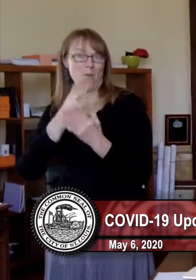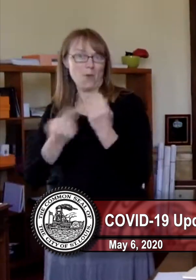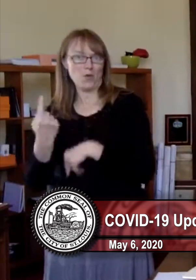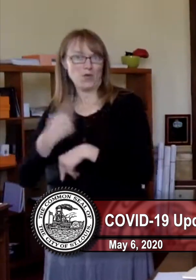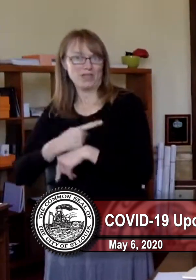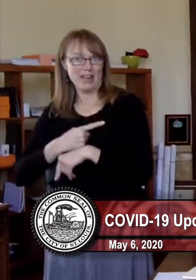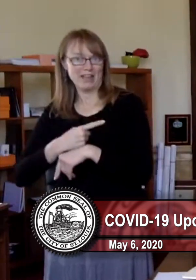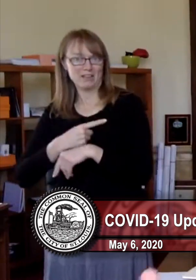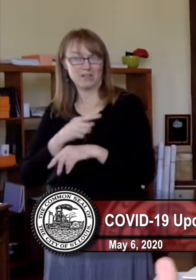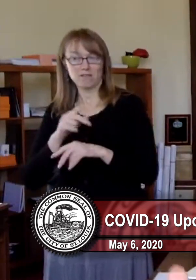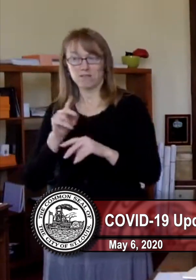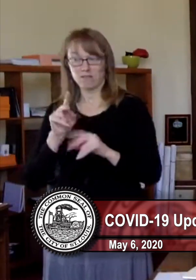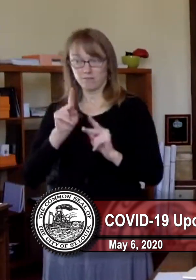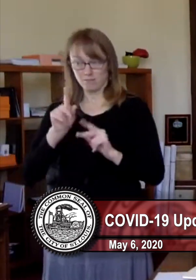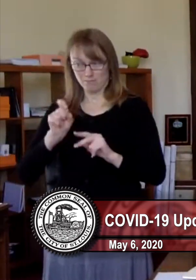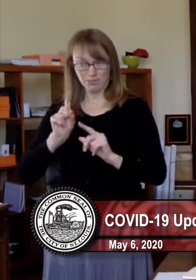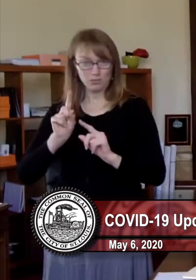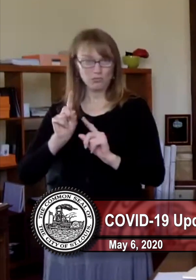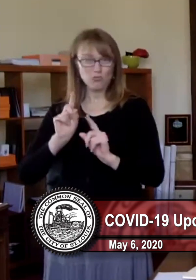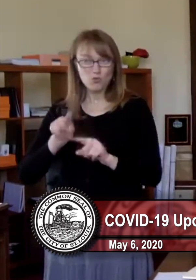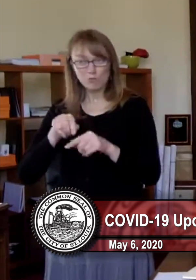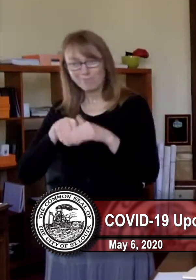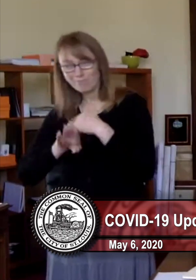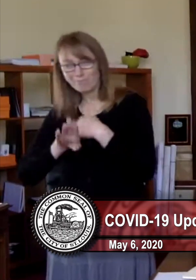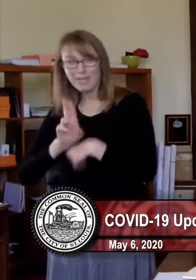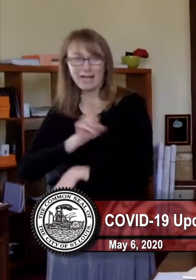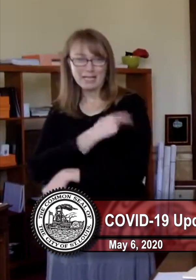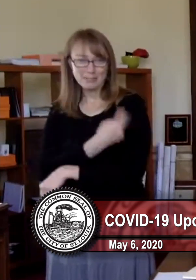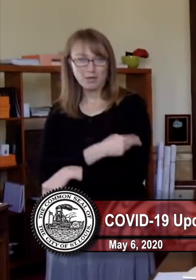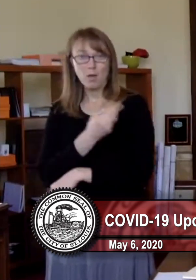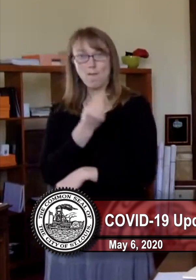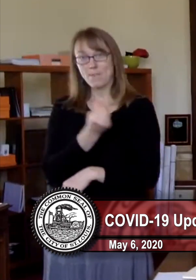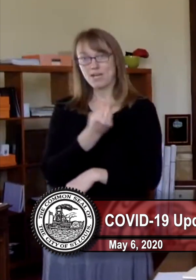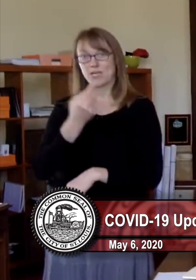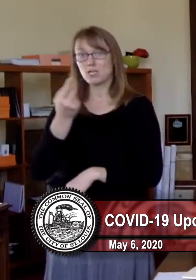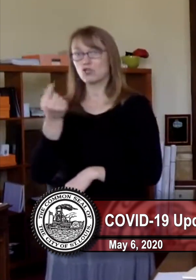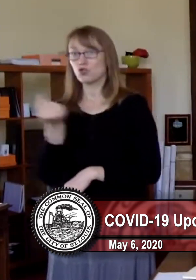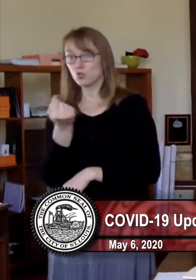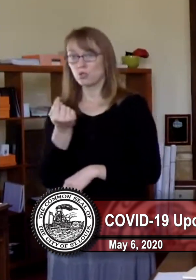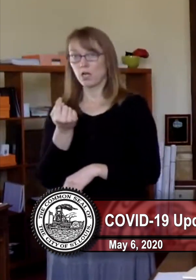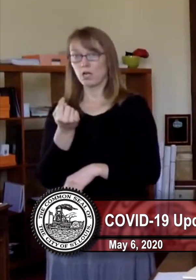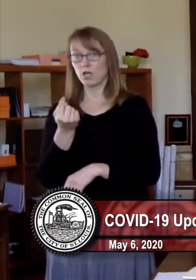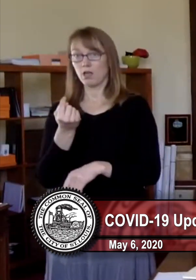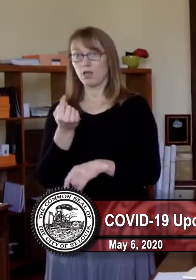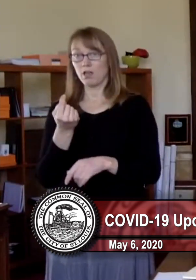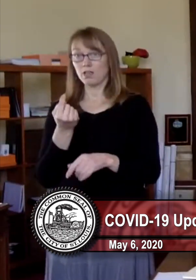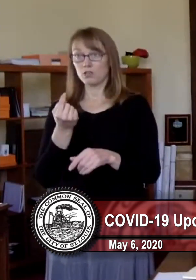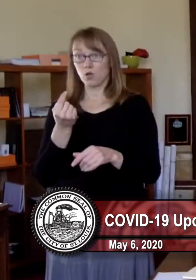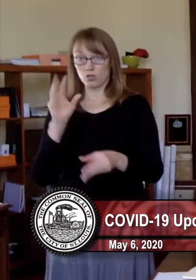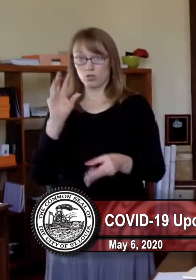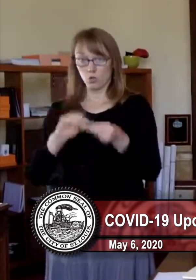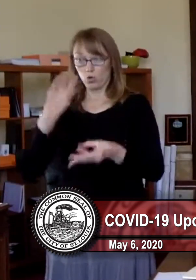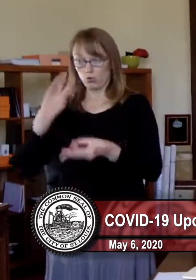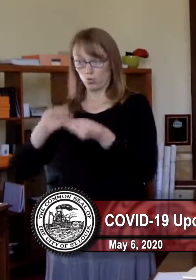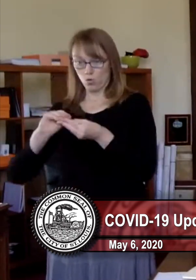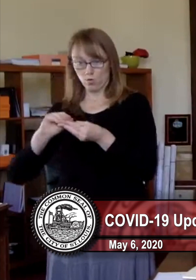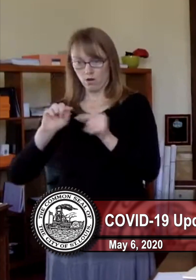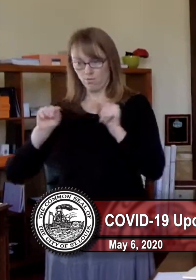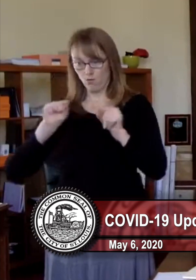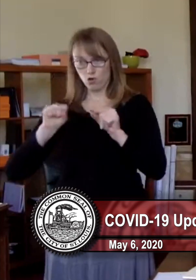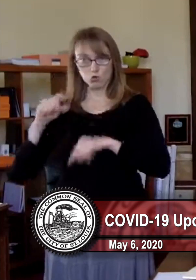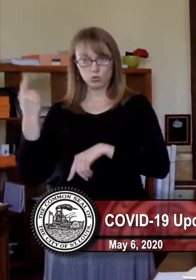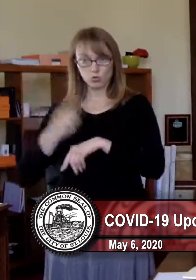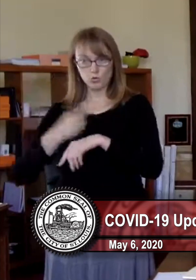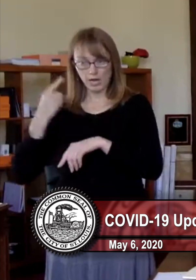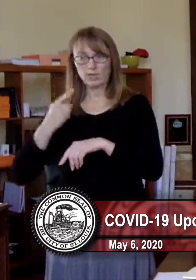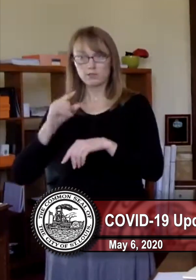had to go in the hospital on Monday and Tuesday. So it is trending down a bit. If you want to, for